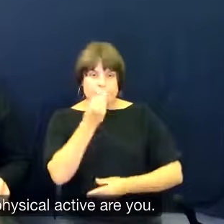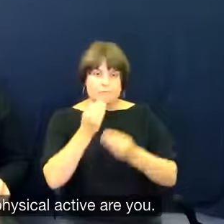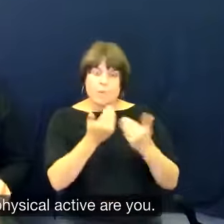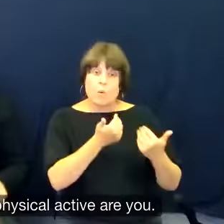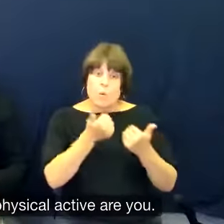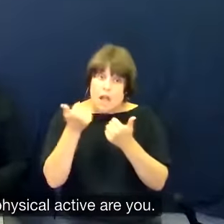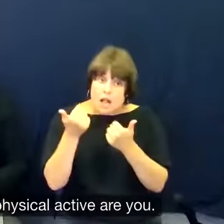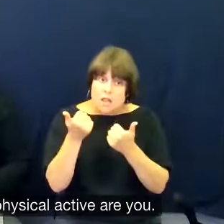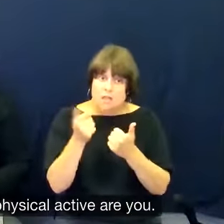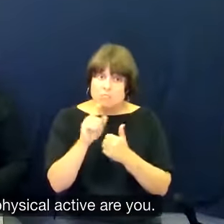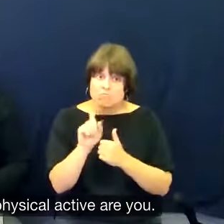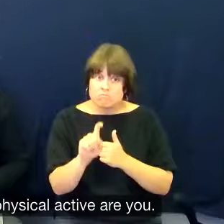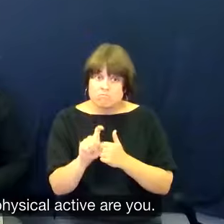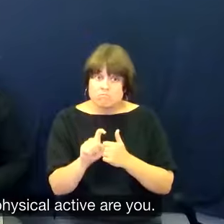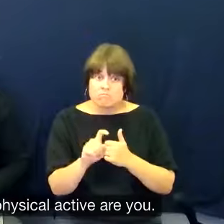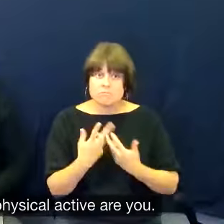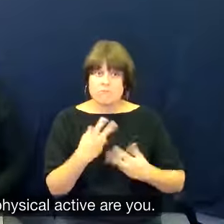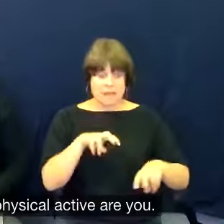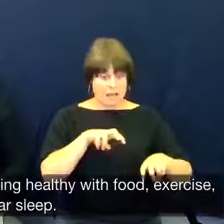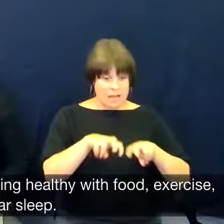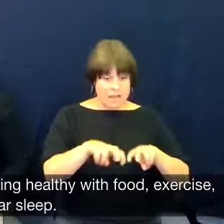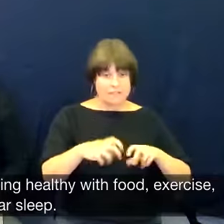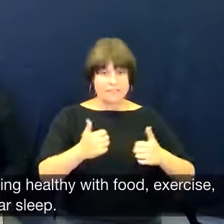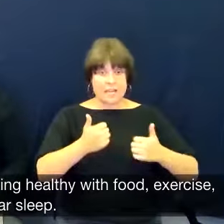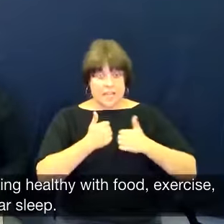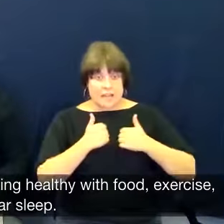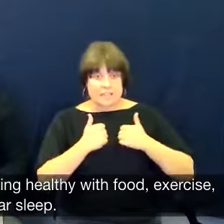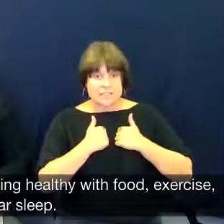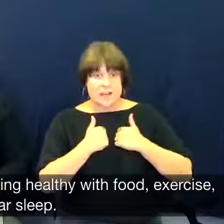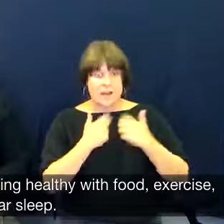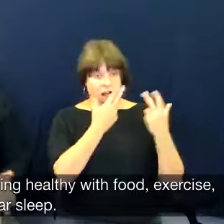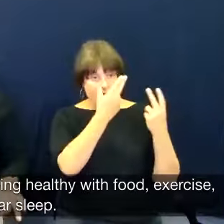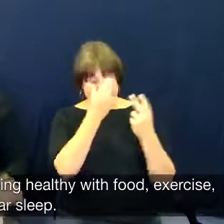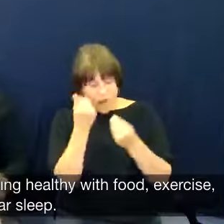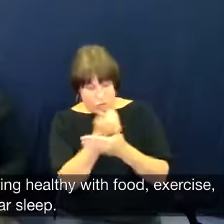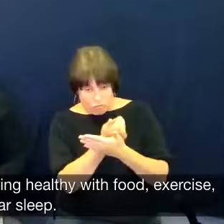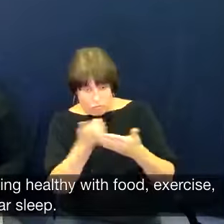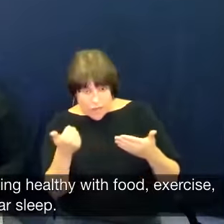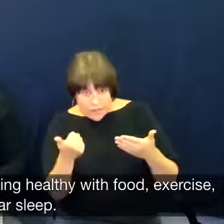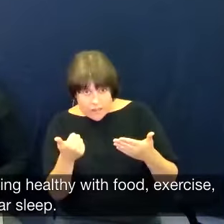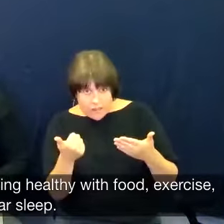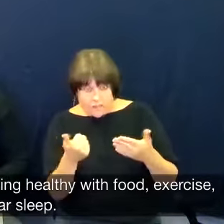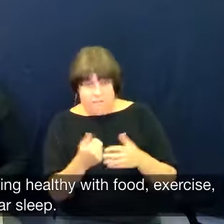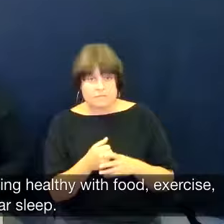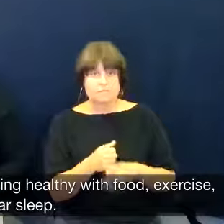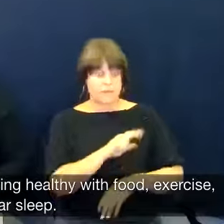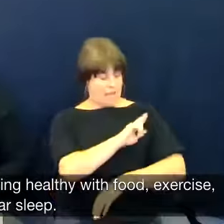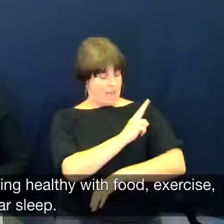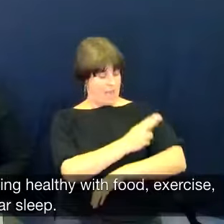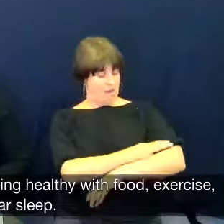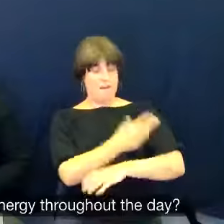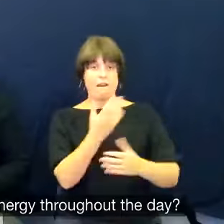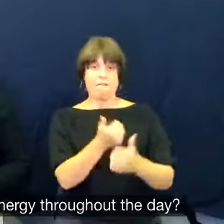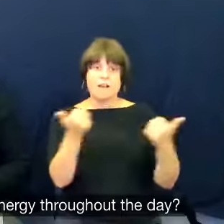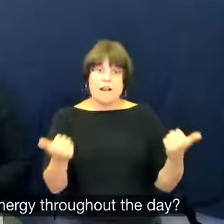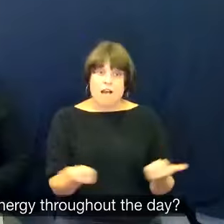exercise, regular sleep? Do you have enough energy throughout the day?